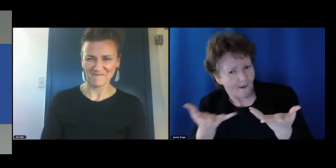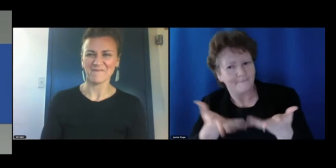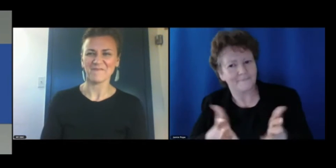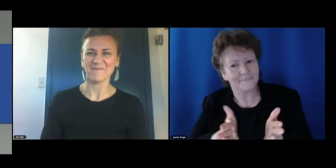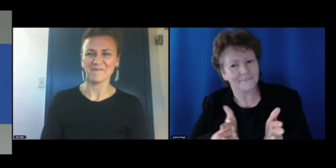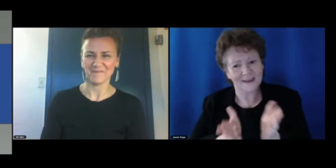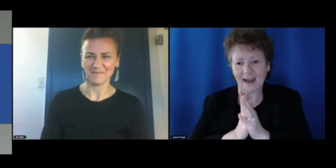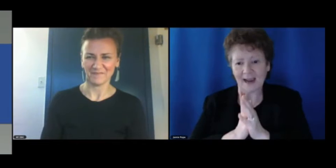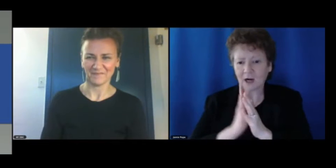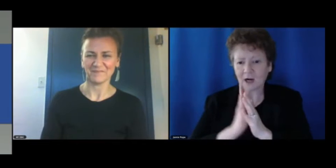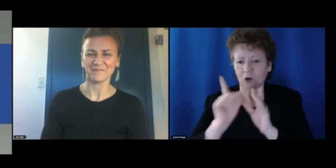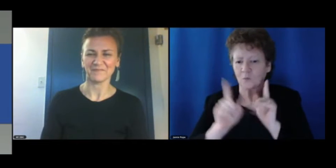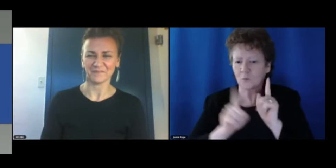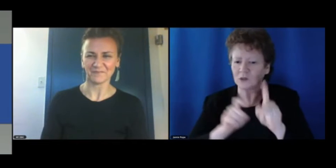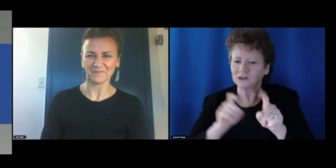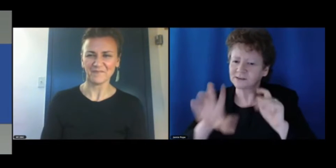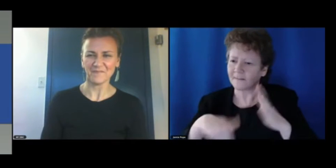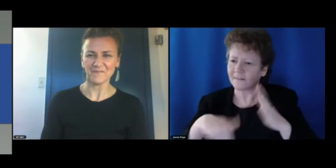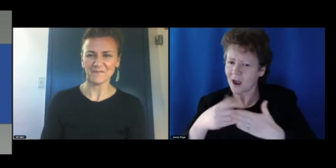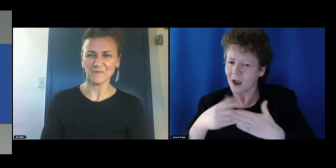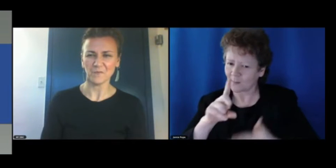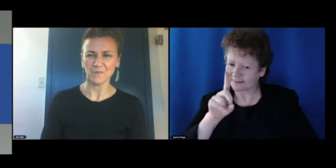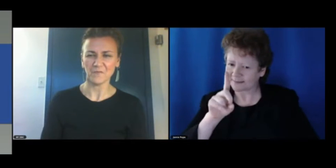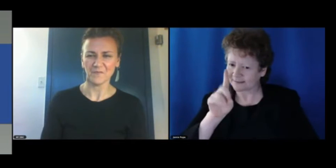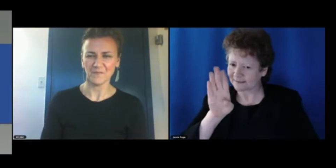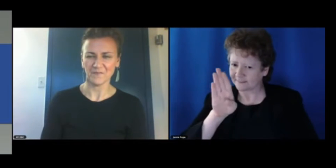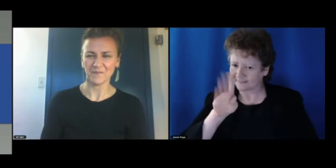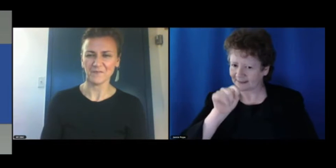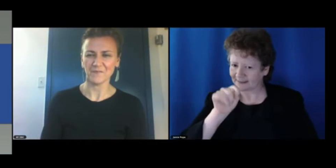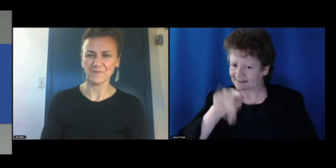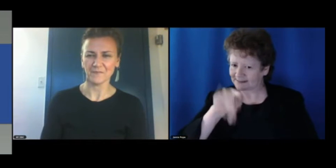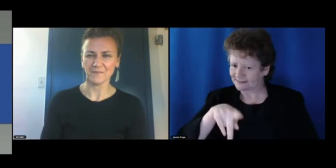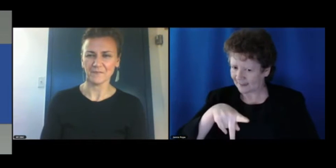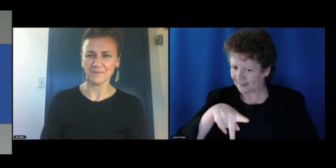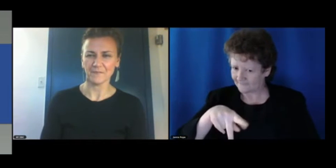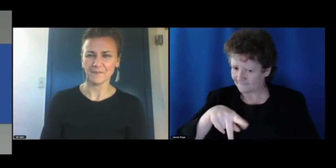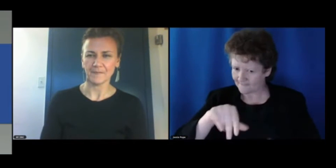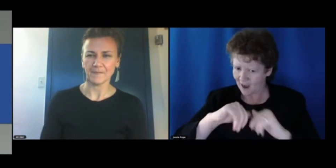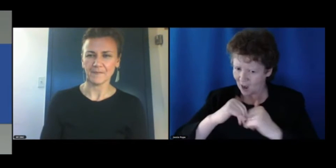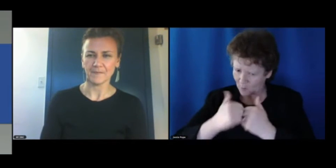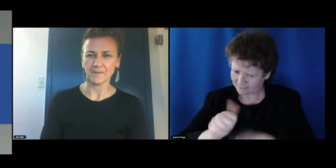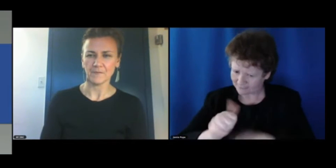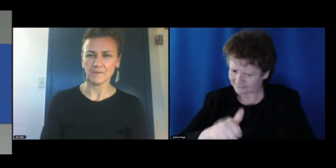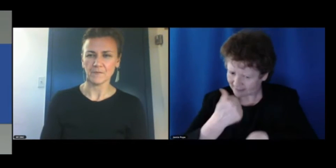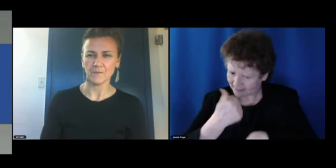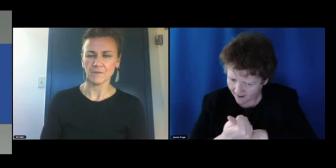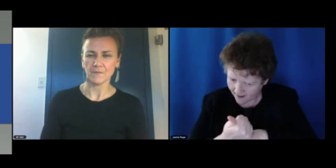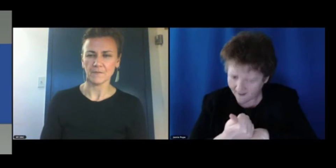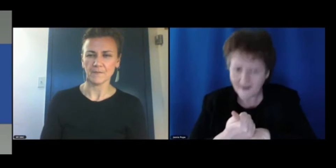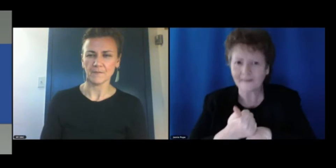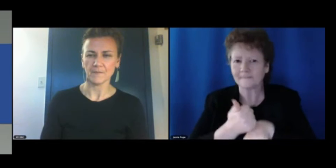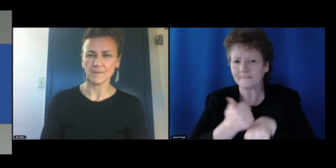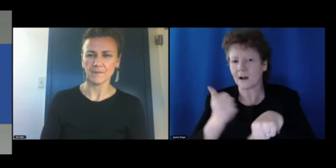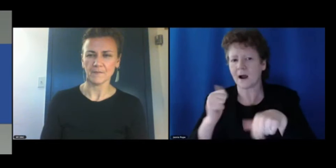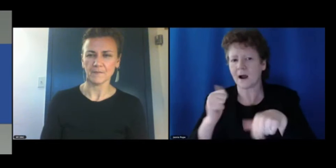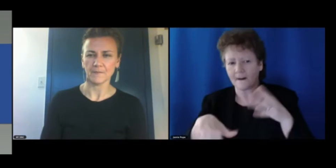And Jamie says, this interview is going to be about DV